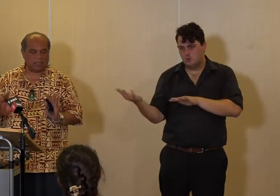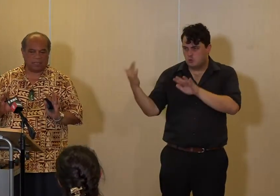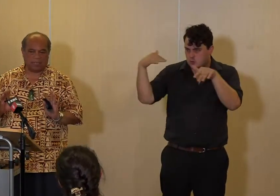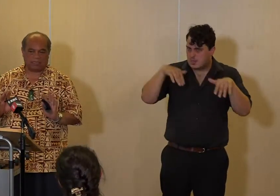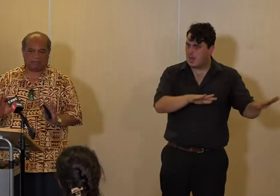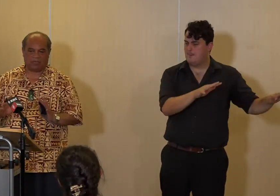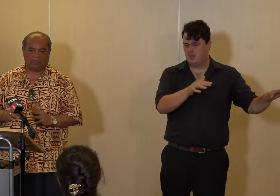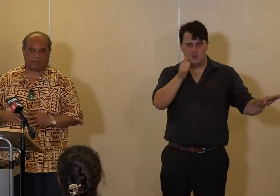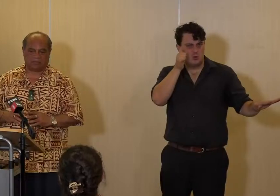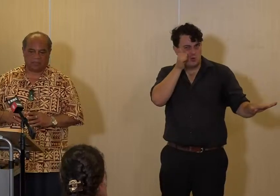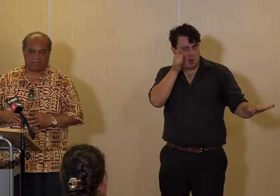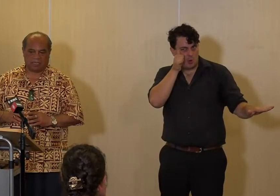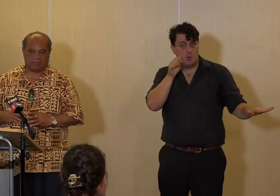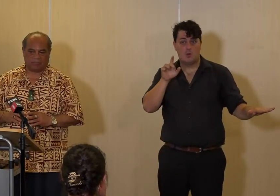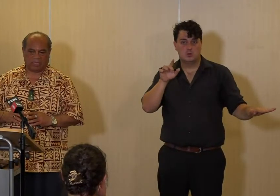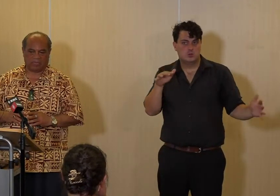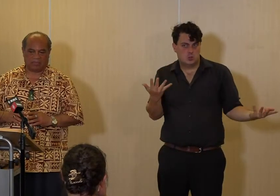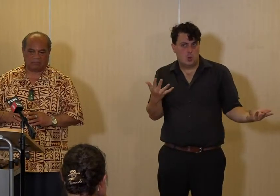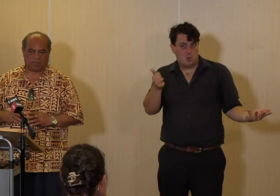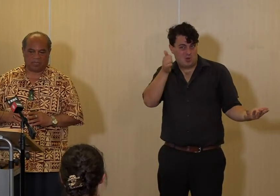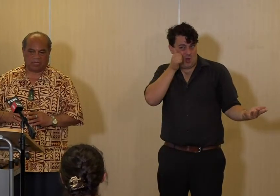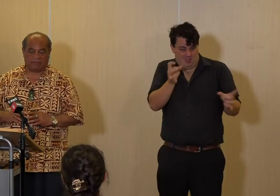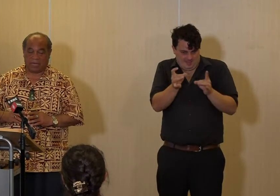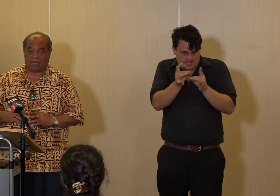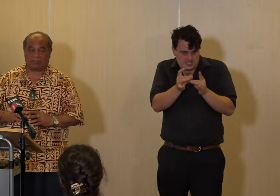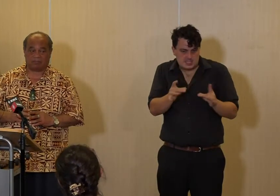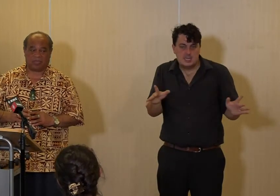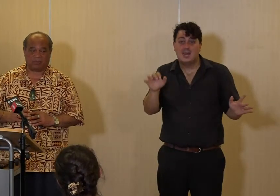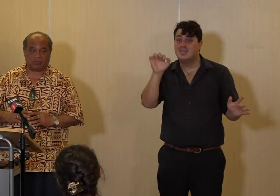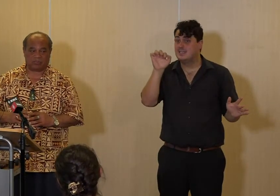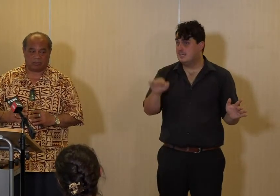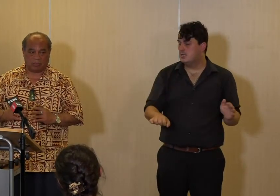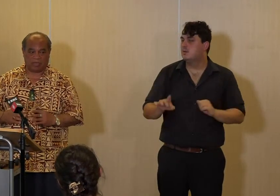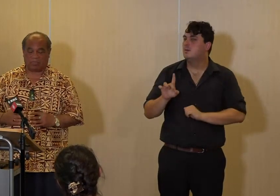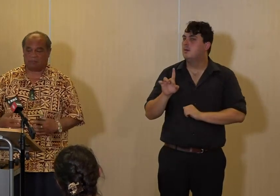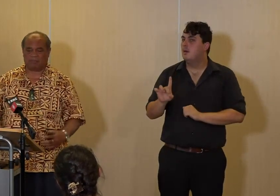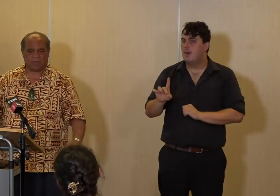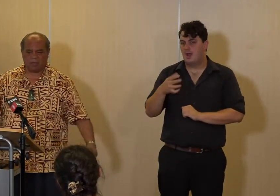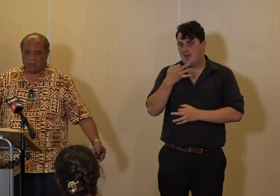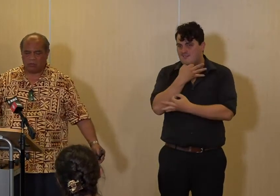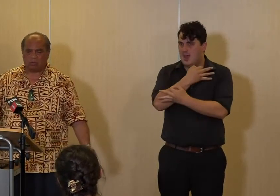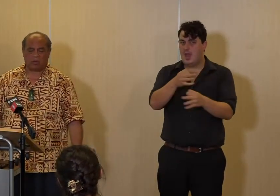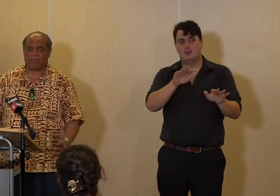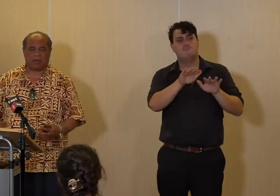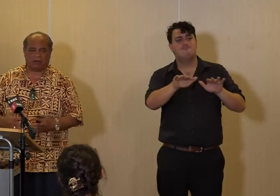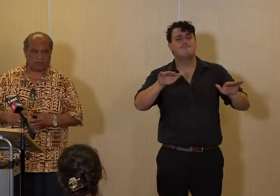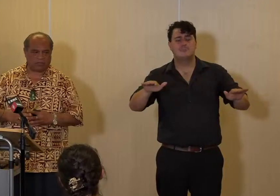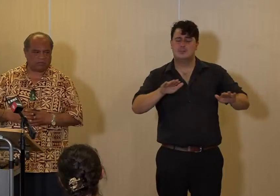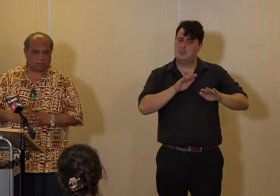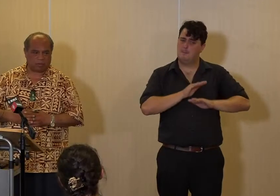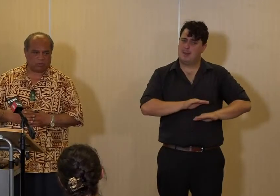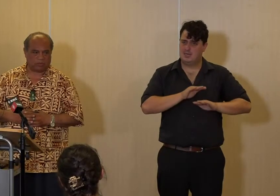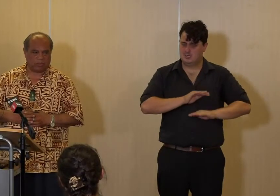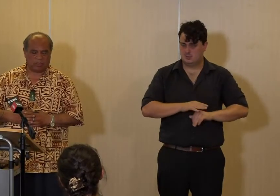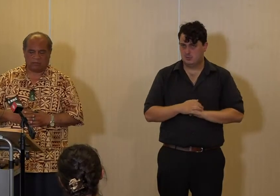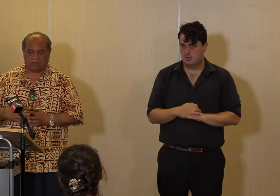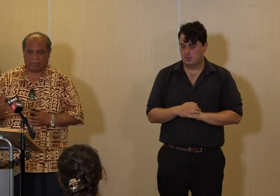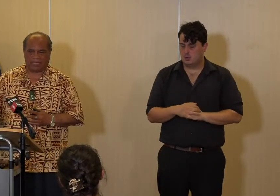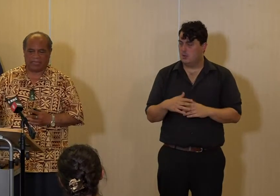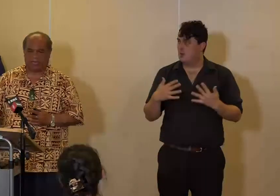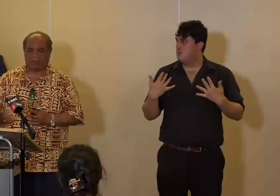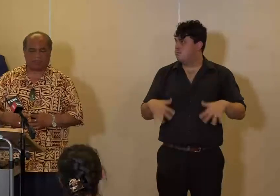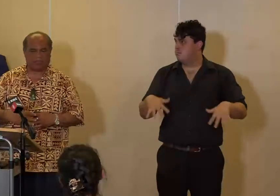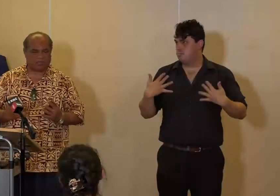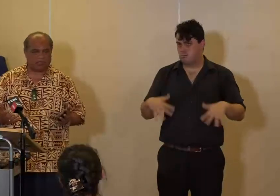needed at the very beginning. But I have asked people just to be patient. Overwhelming offers of support